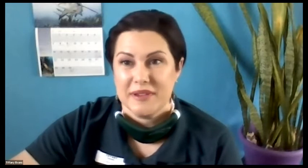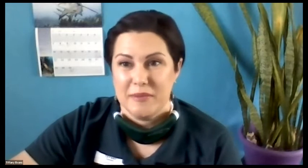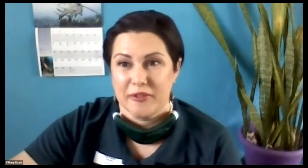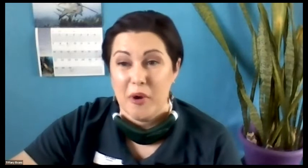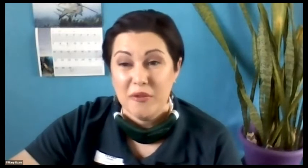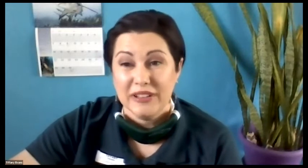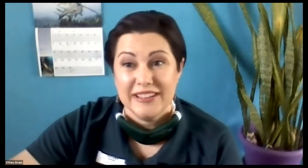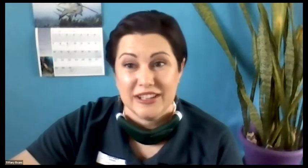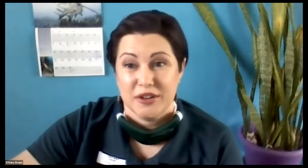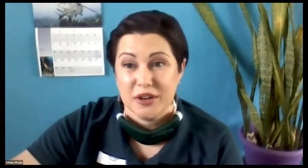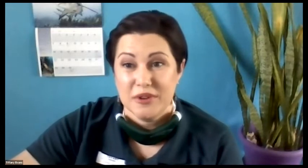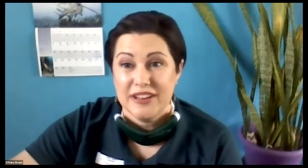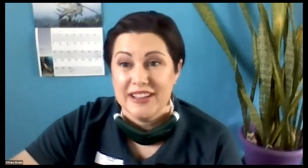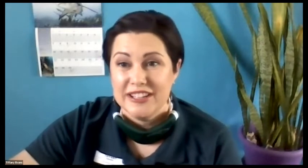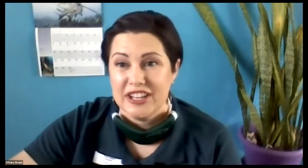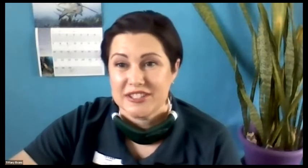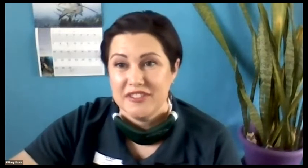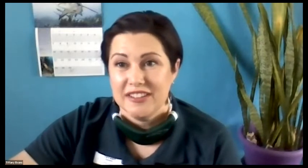from Overland and Kirkwood, Chesterfield, and